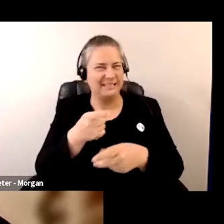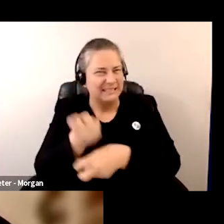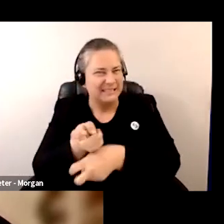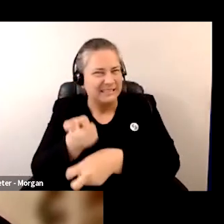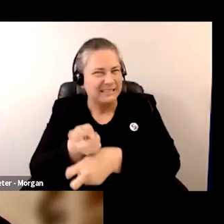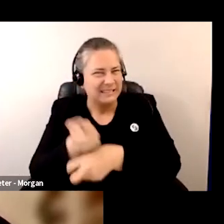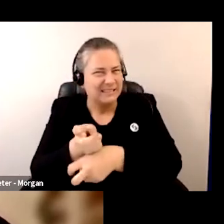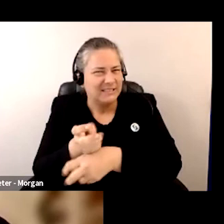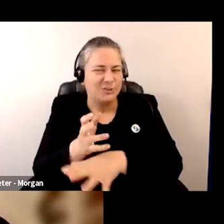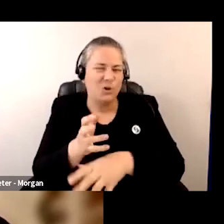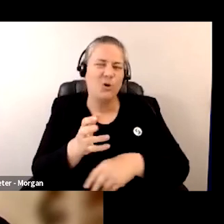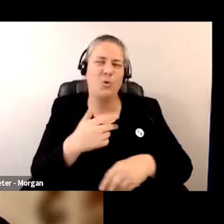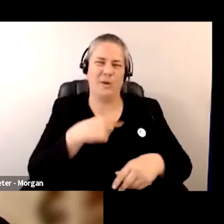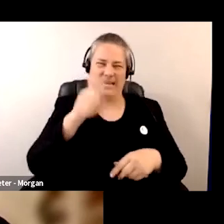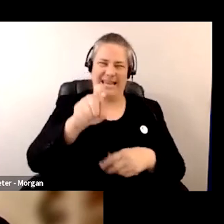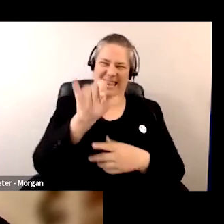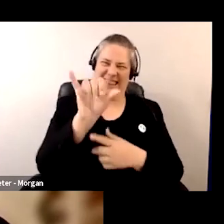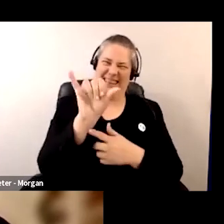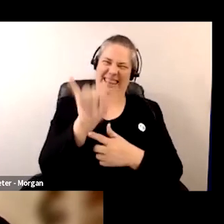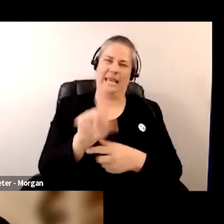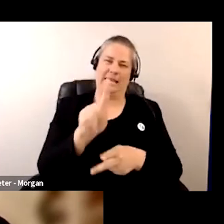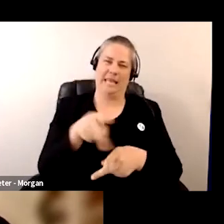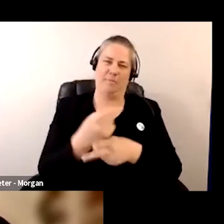things like that